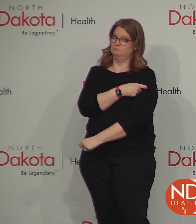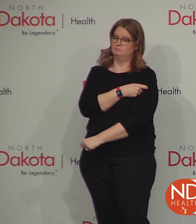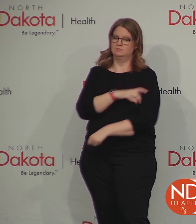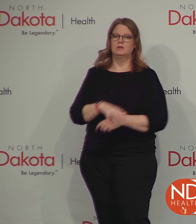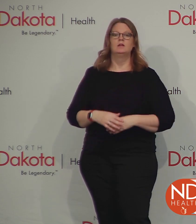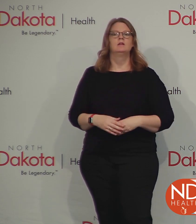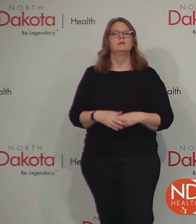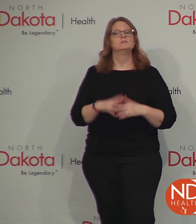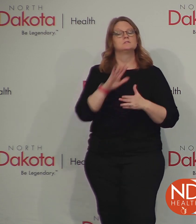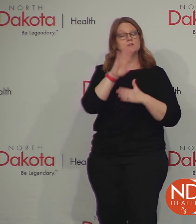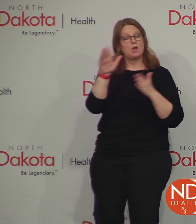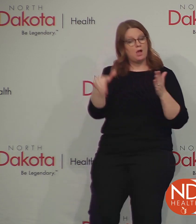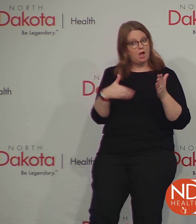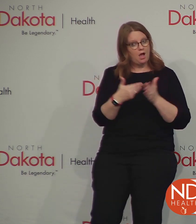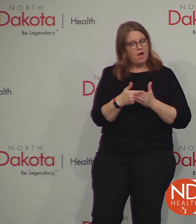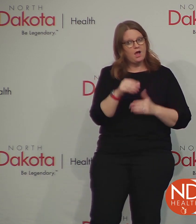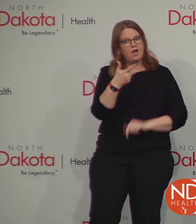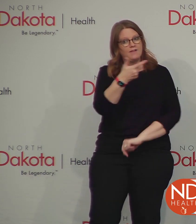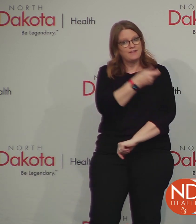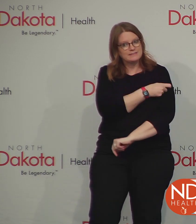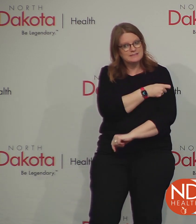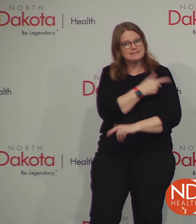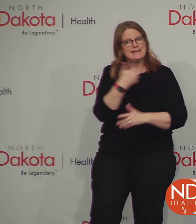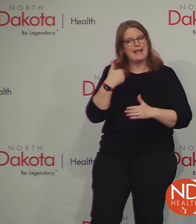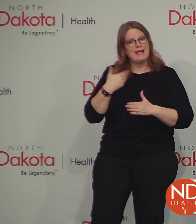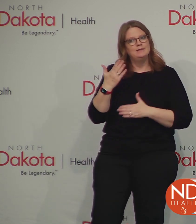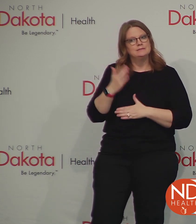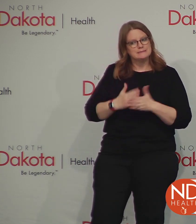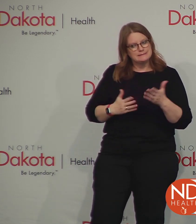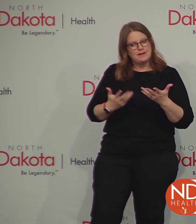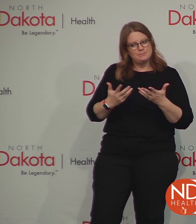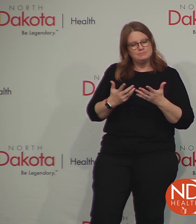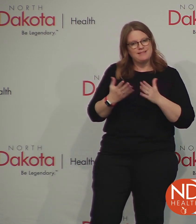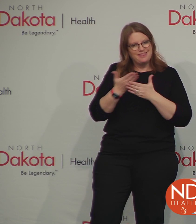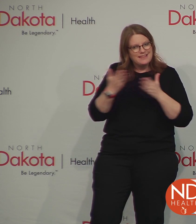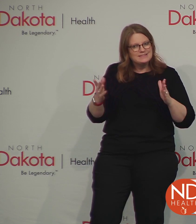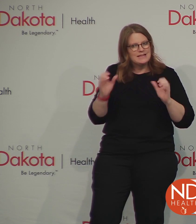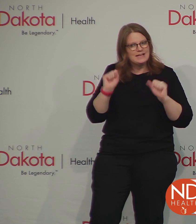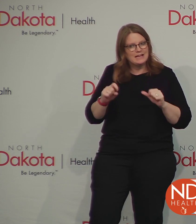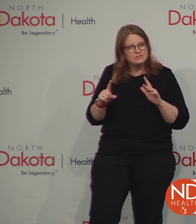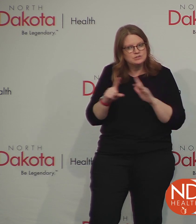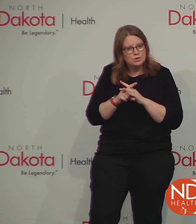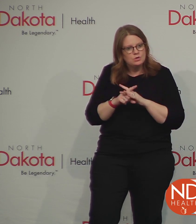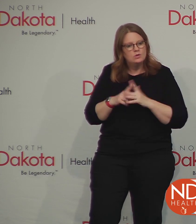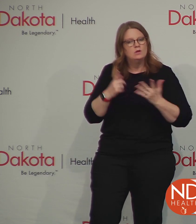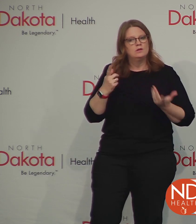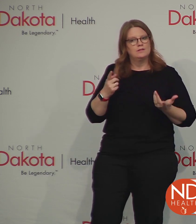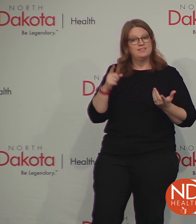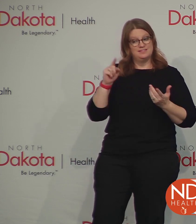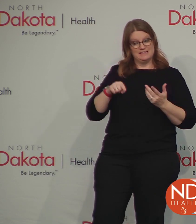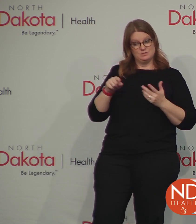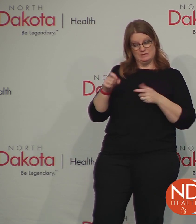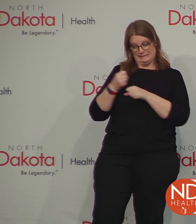All vaccines do have some side effects, and for this vaccine, it was deemed safe. However, the most common side effects